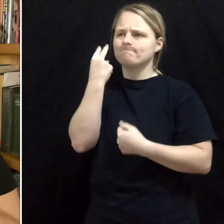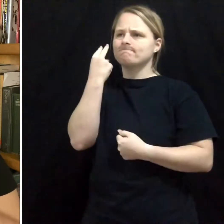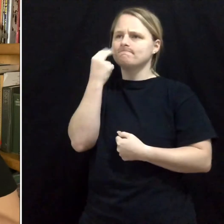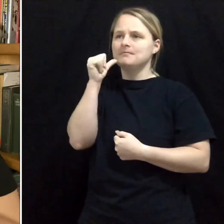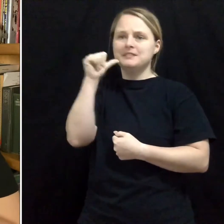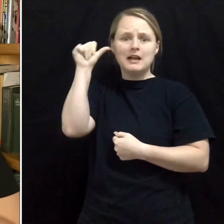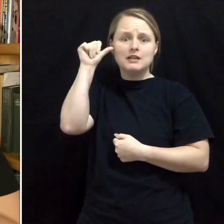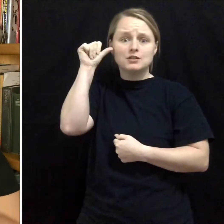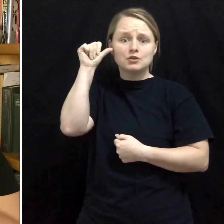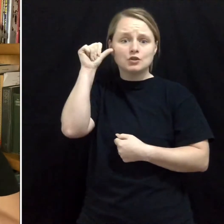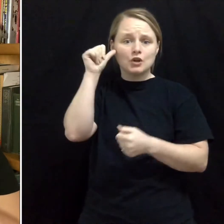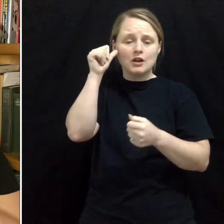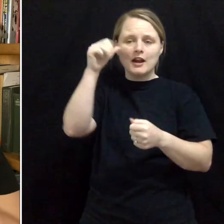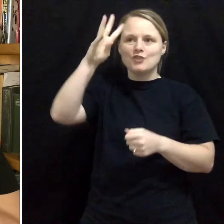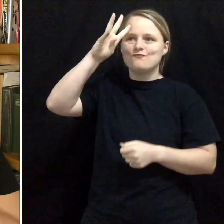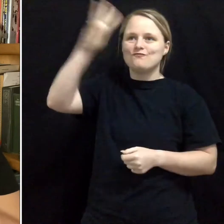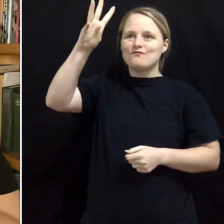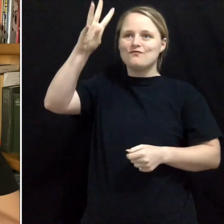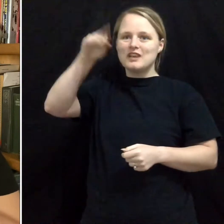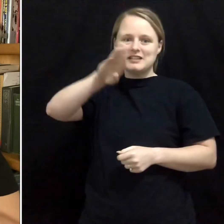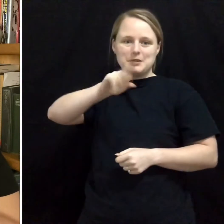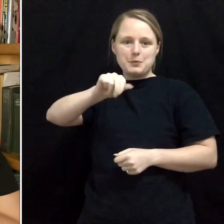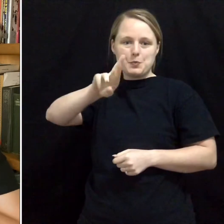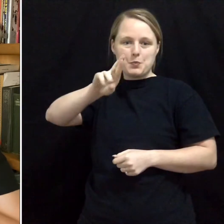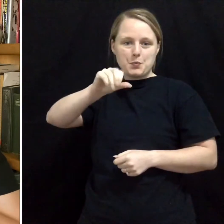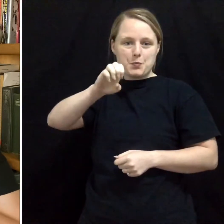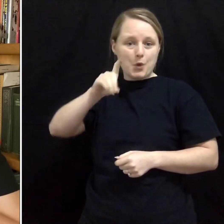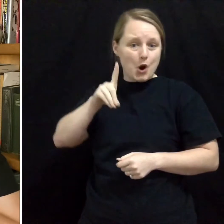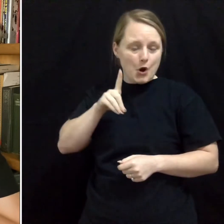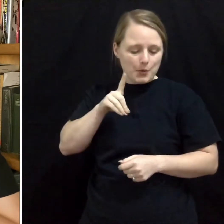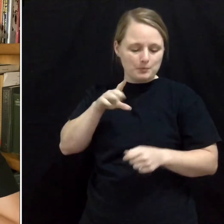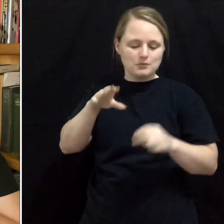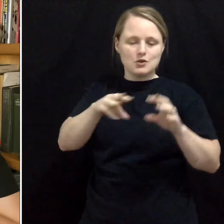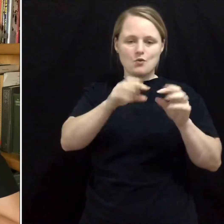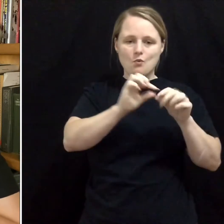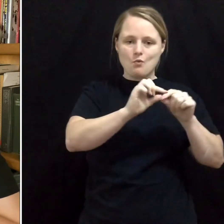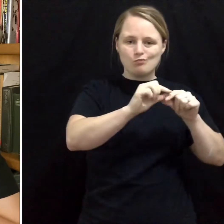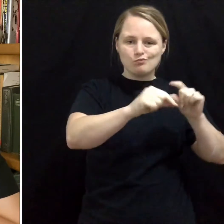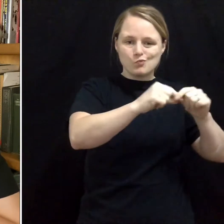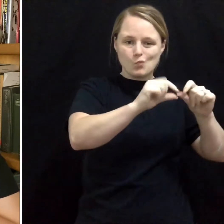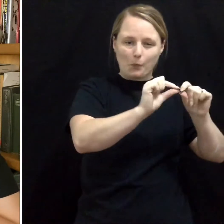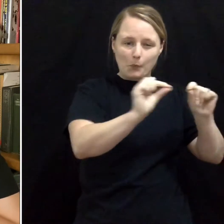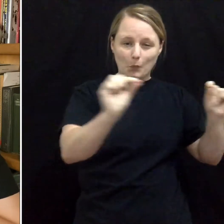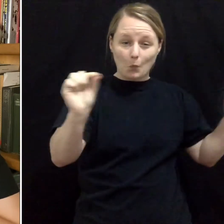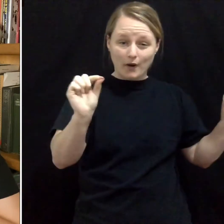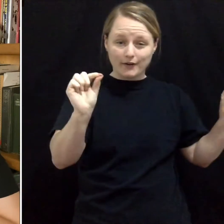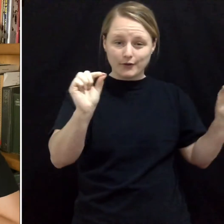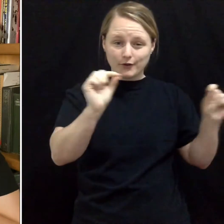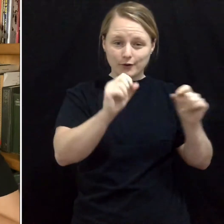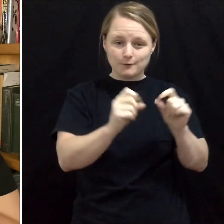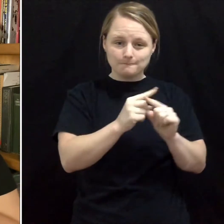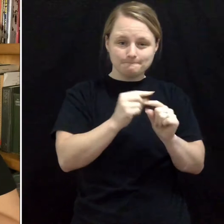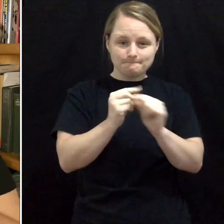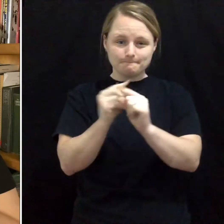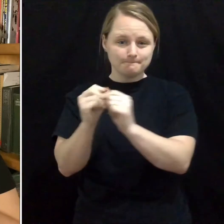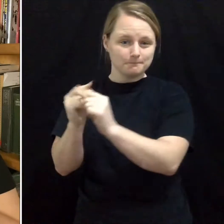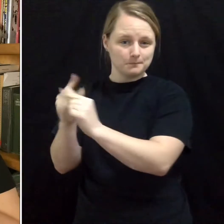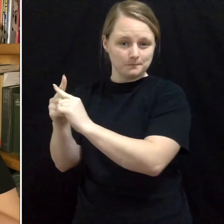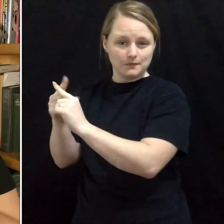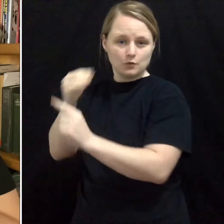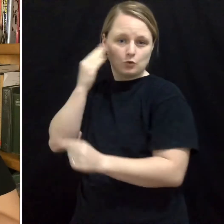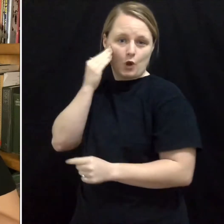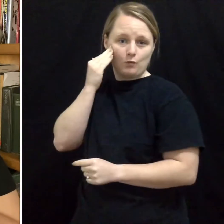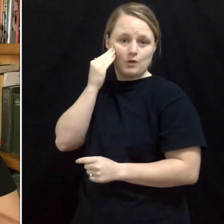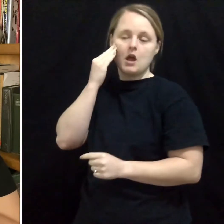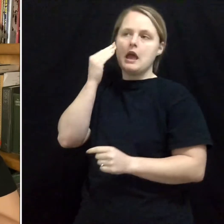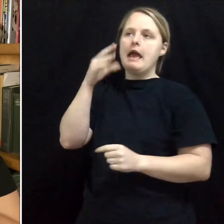Thunder Rose invented barbed wire because she was playing with her little sister, Barbara J. And we heard about